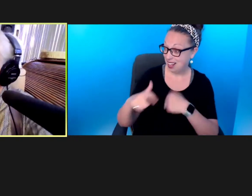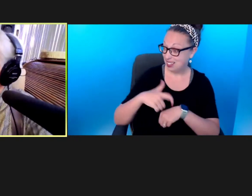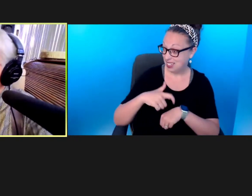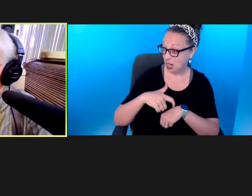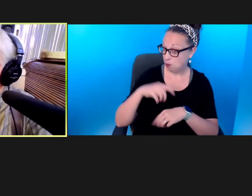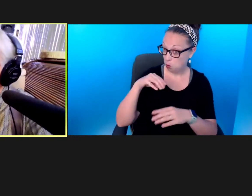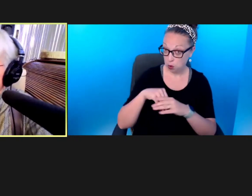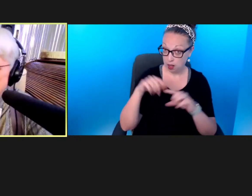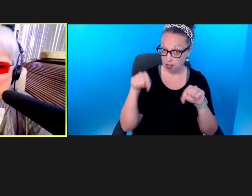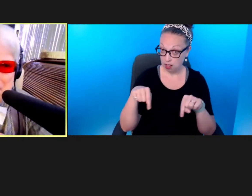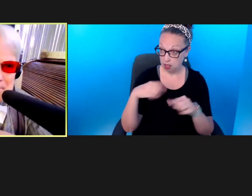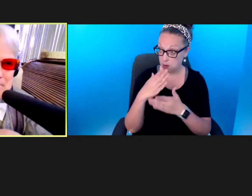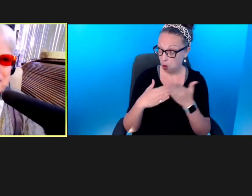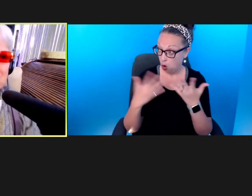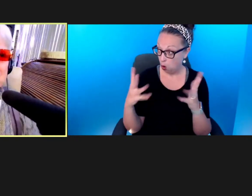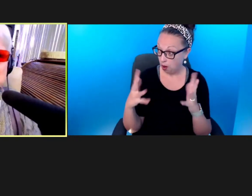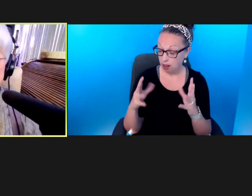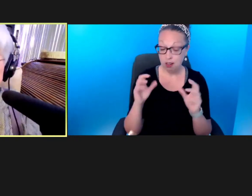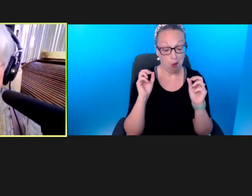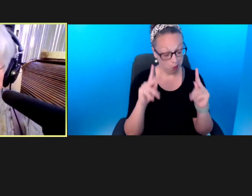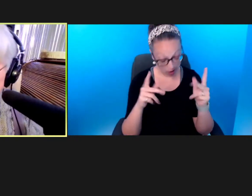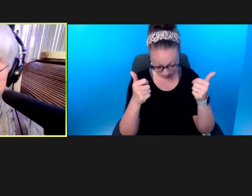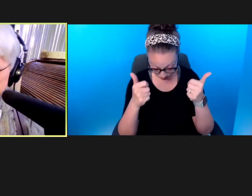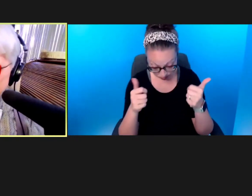Corner already. Okay.